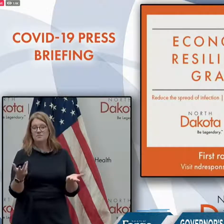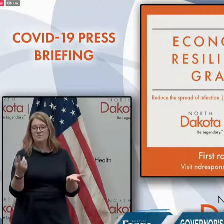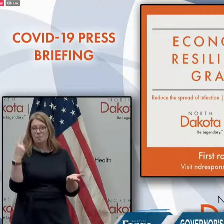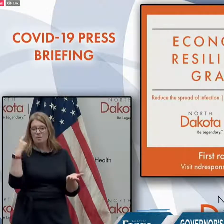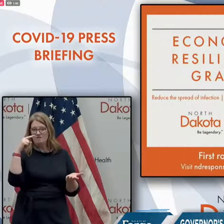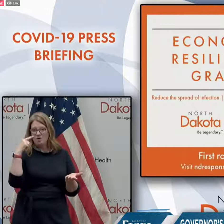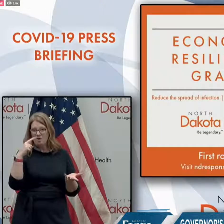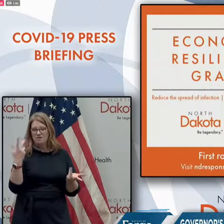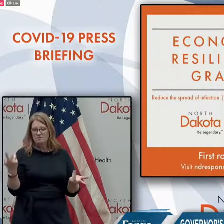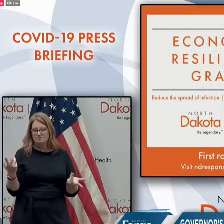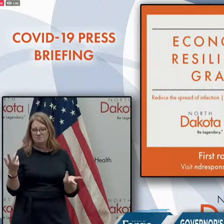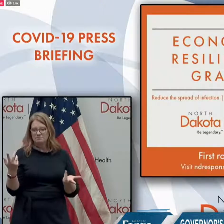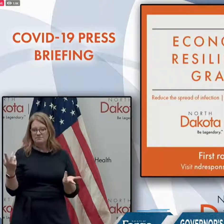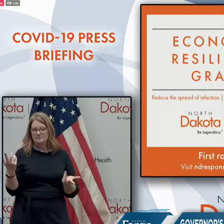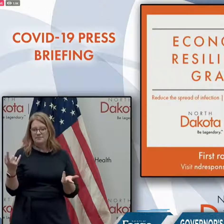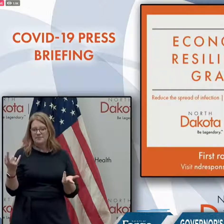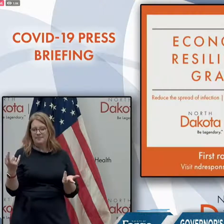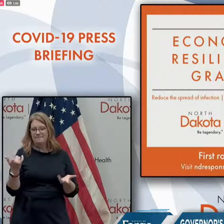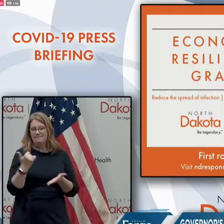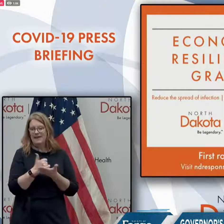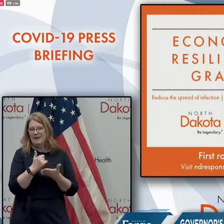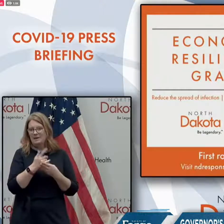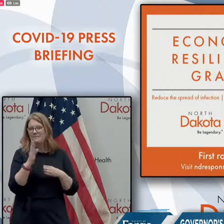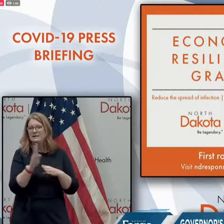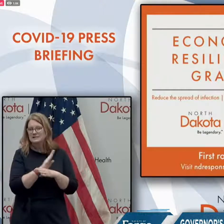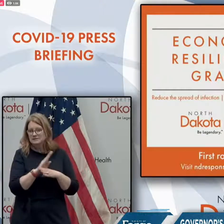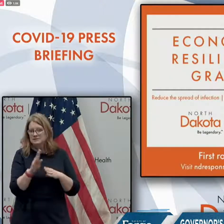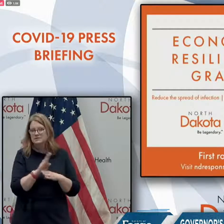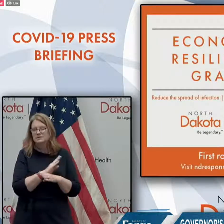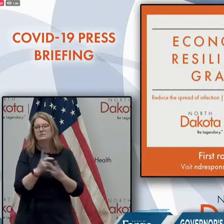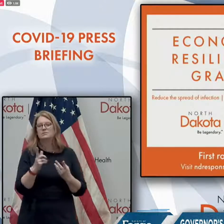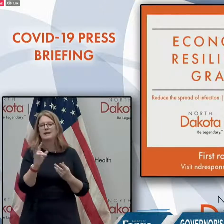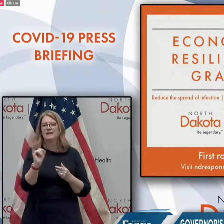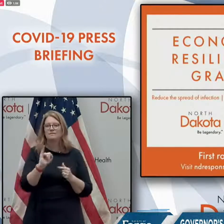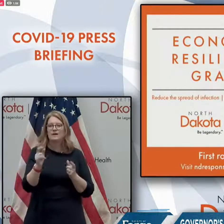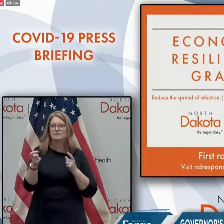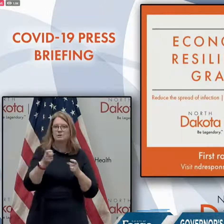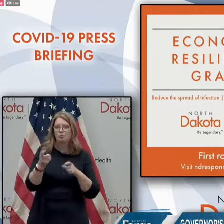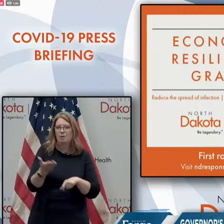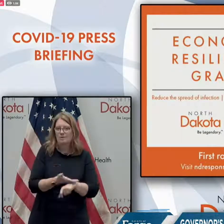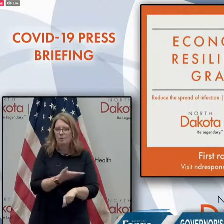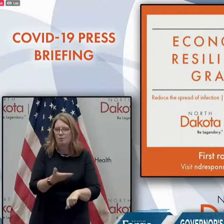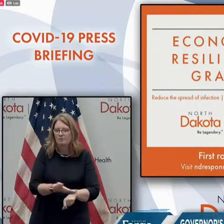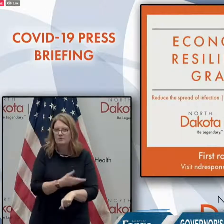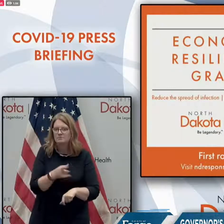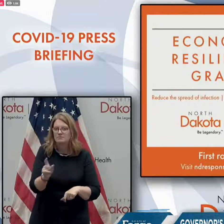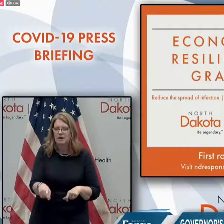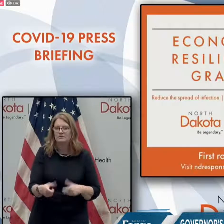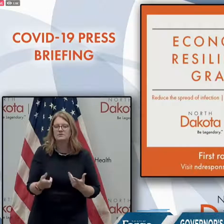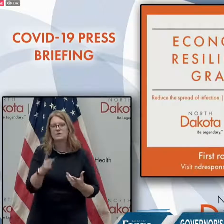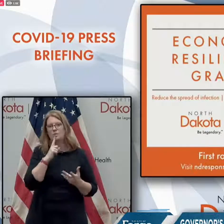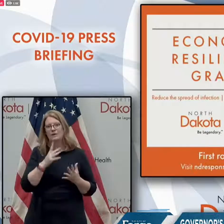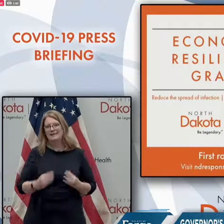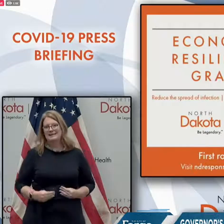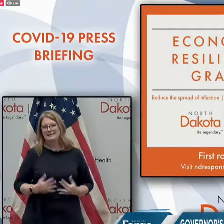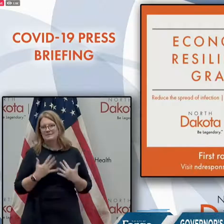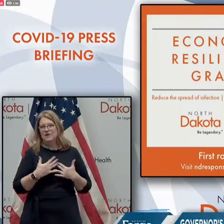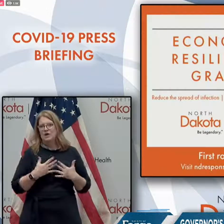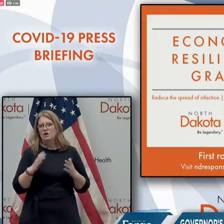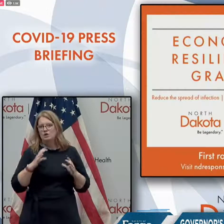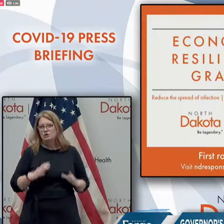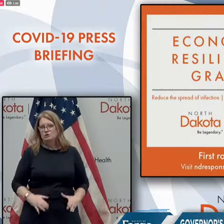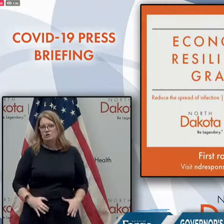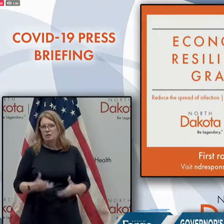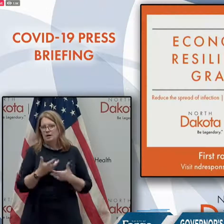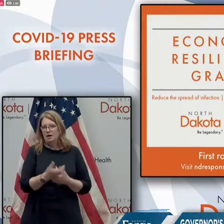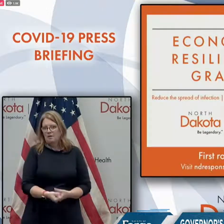grants was to help businesses in making infection control improvements that inspire consumer confidence and get